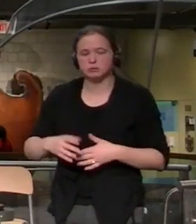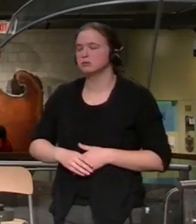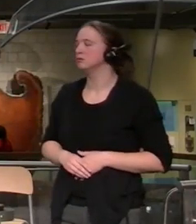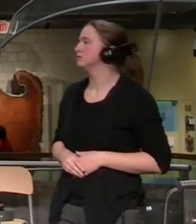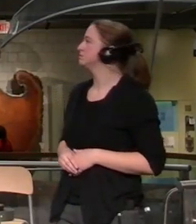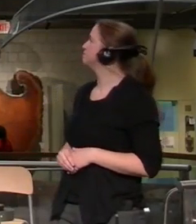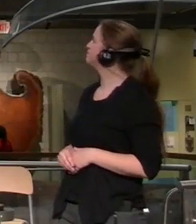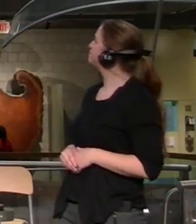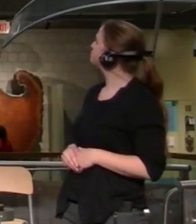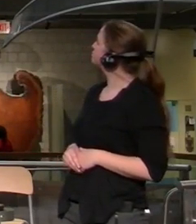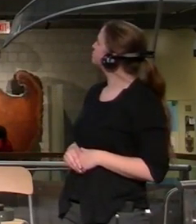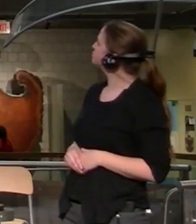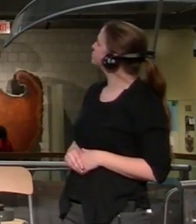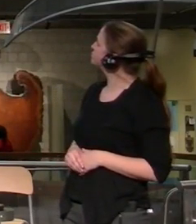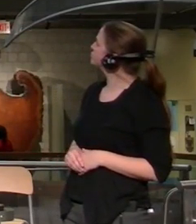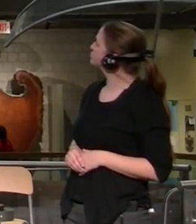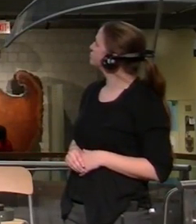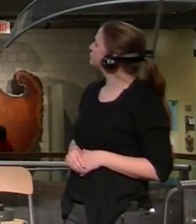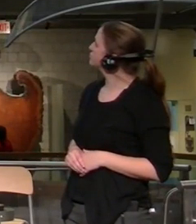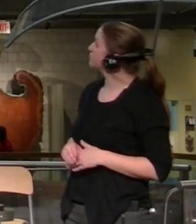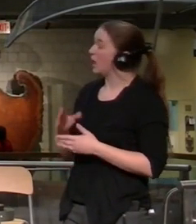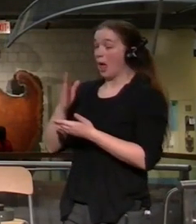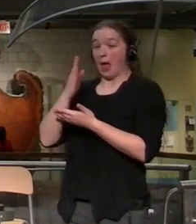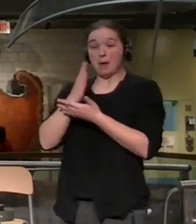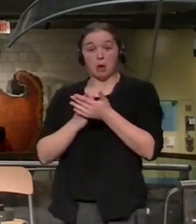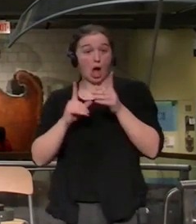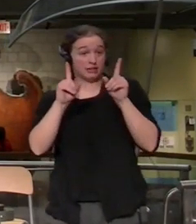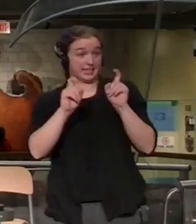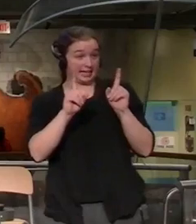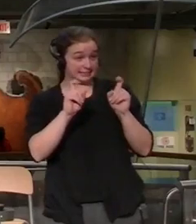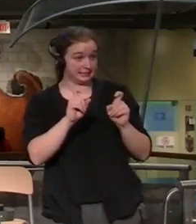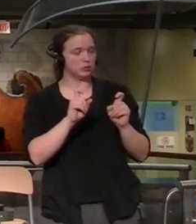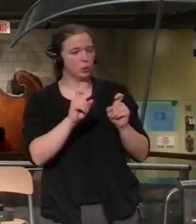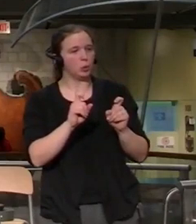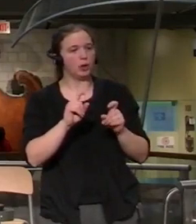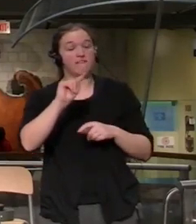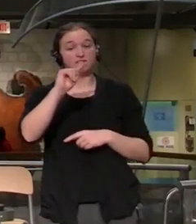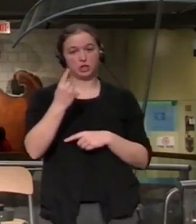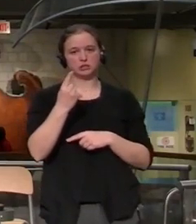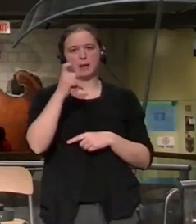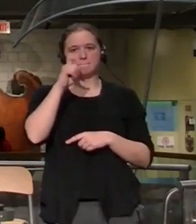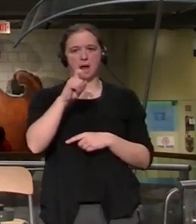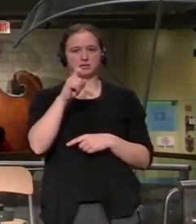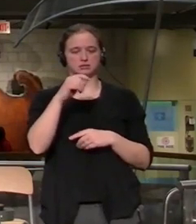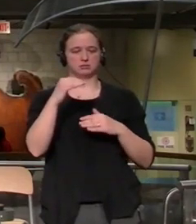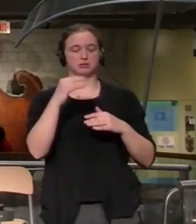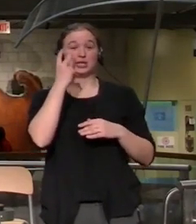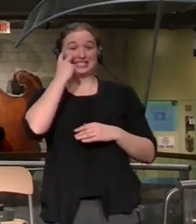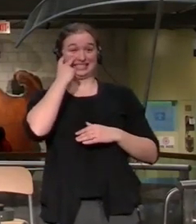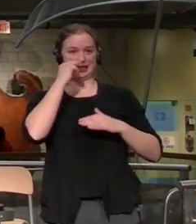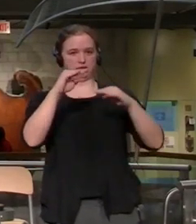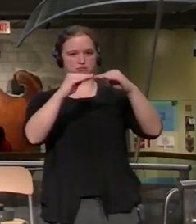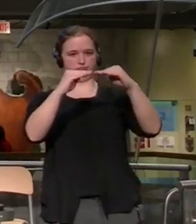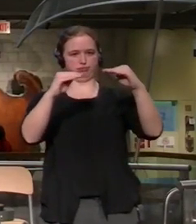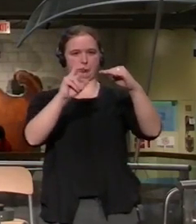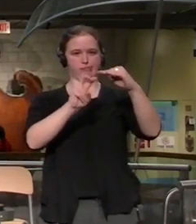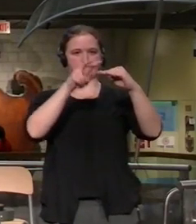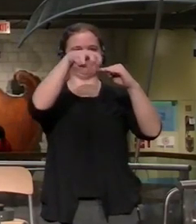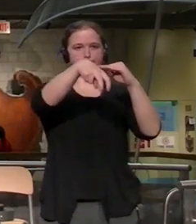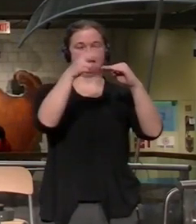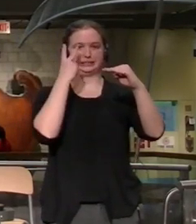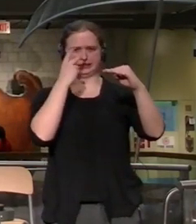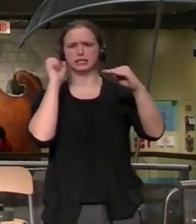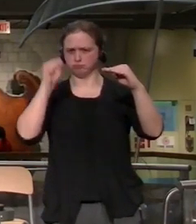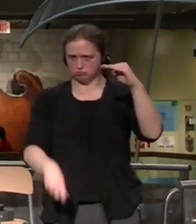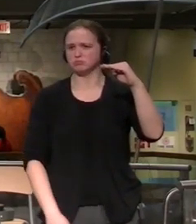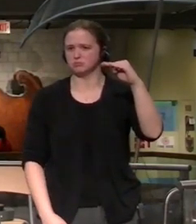can actually see the platform, and they have to make their way there. This does not require hippocampus. This just requires you looking at the environment and making